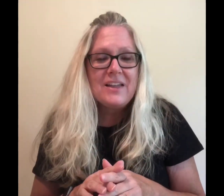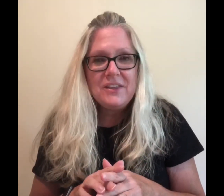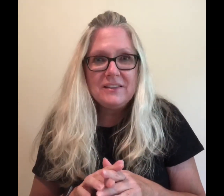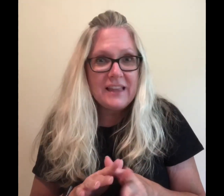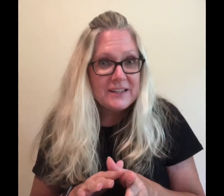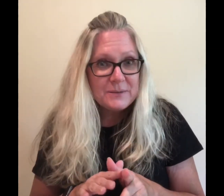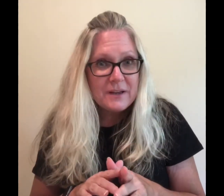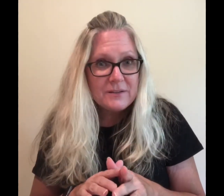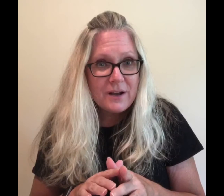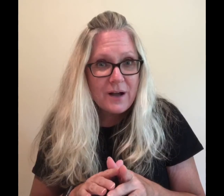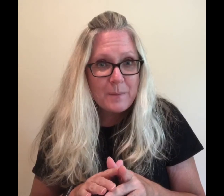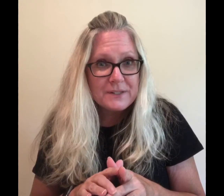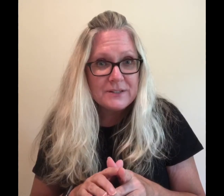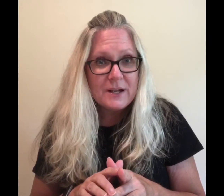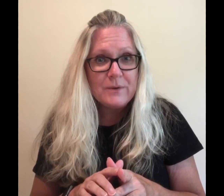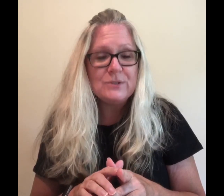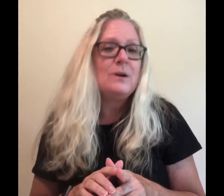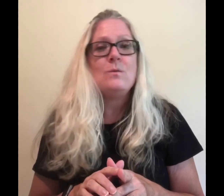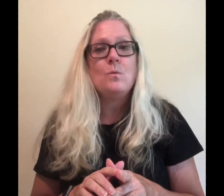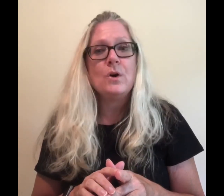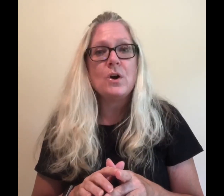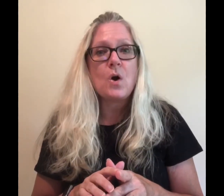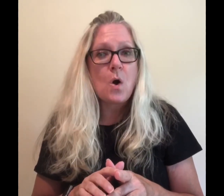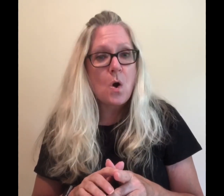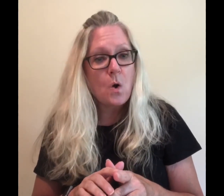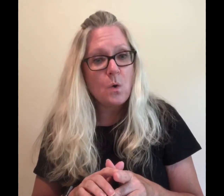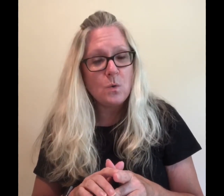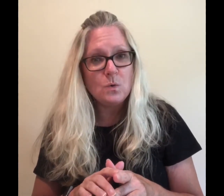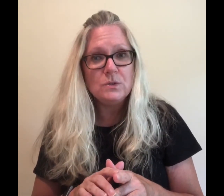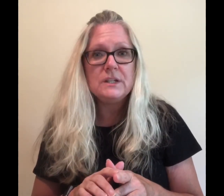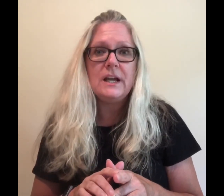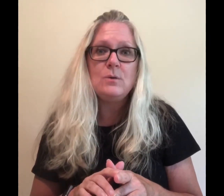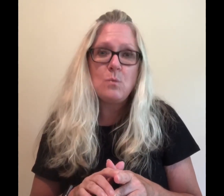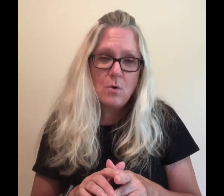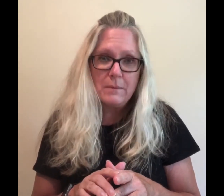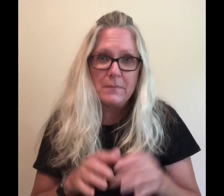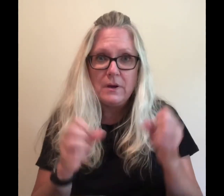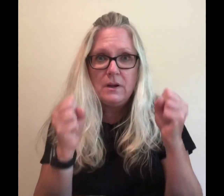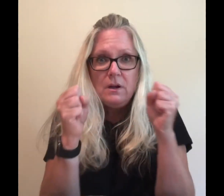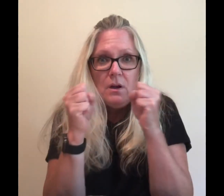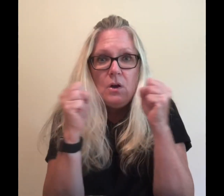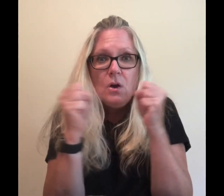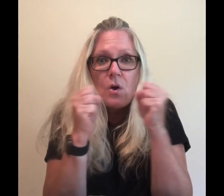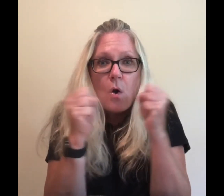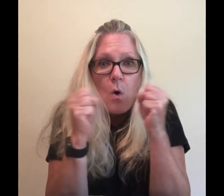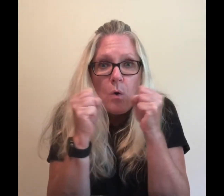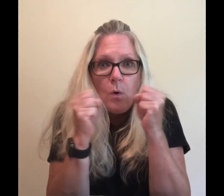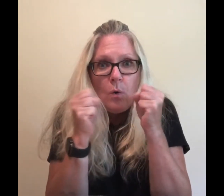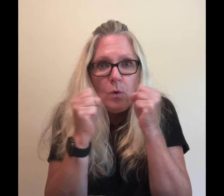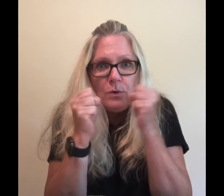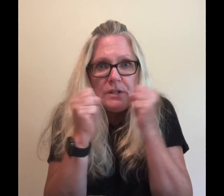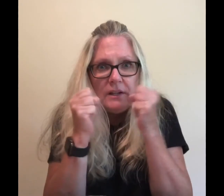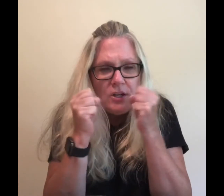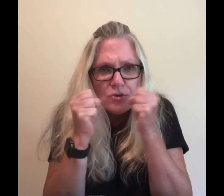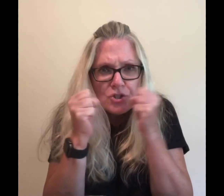The last opposites that we saw were cold and warm. Cold, like you're